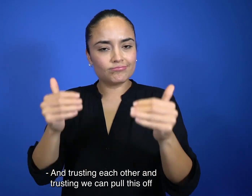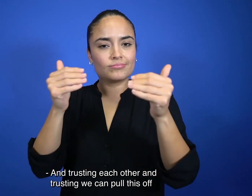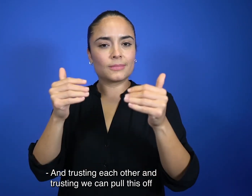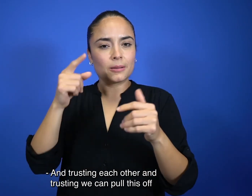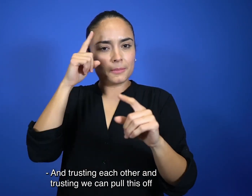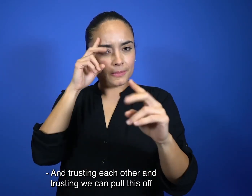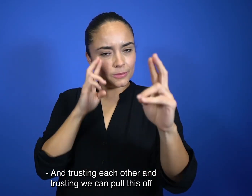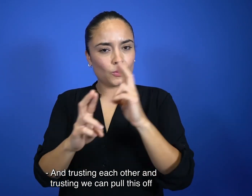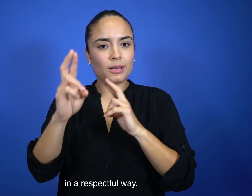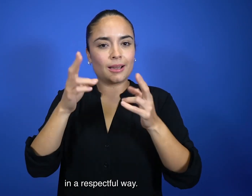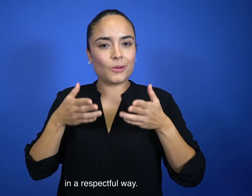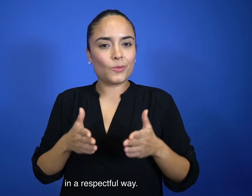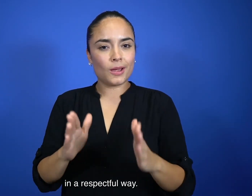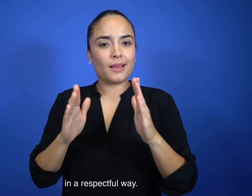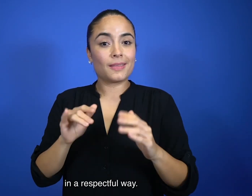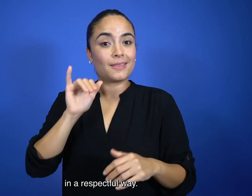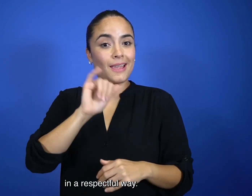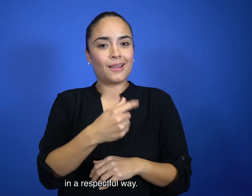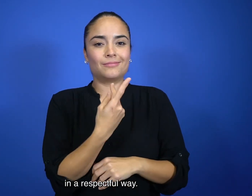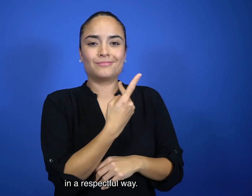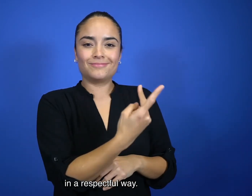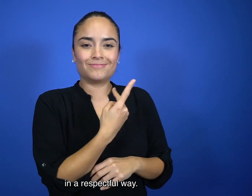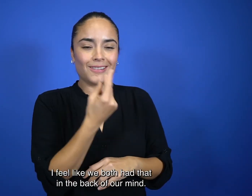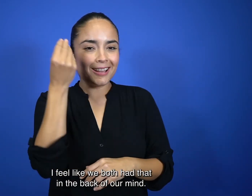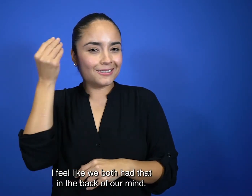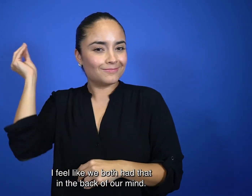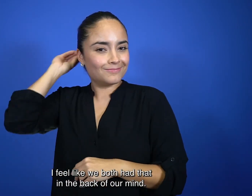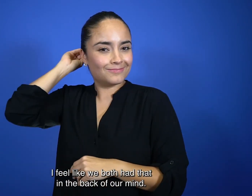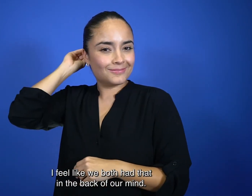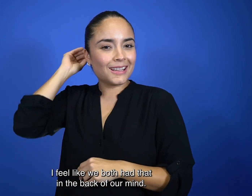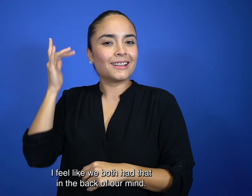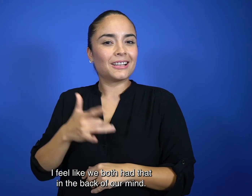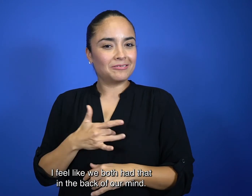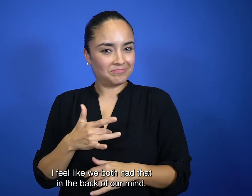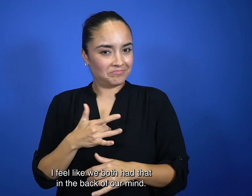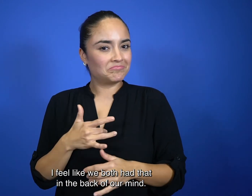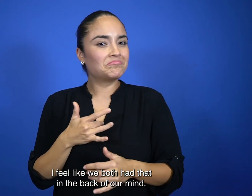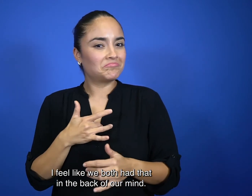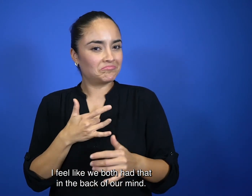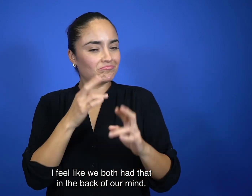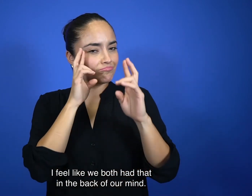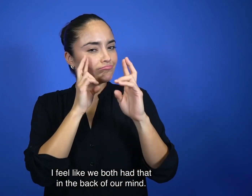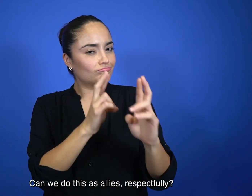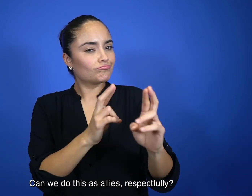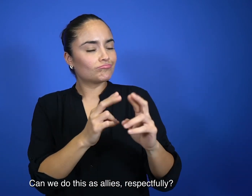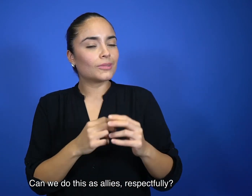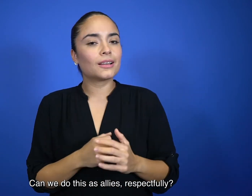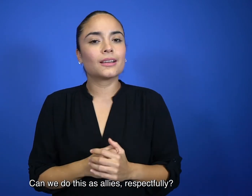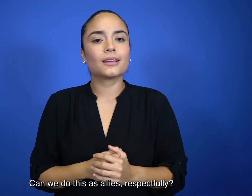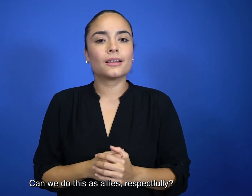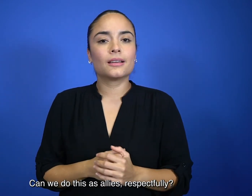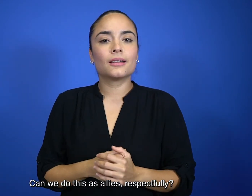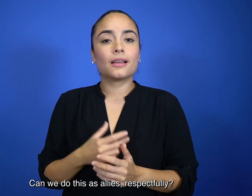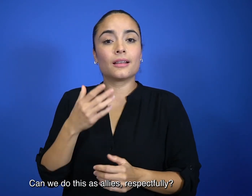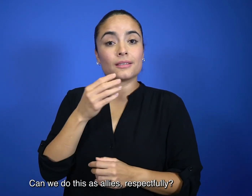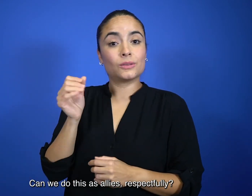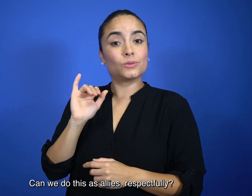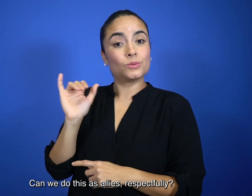pull this off in a respectful way. Mm-hmm. I feel like we both had that in the back of our mind. Can we do this as allies